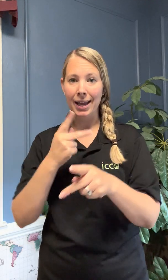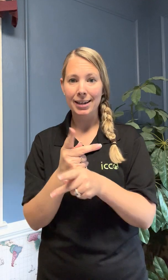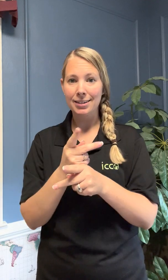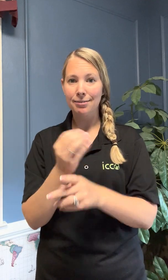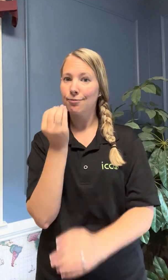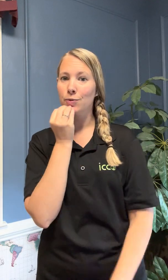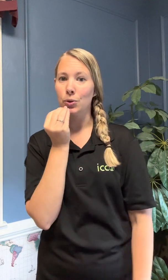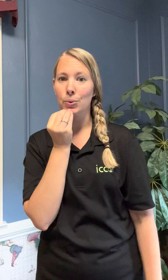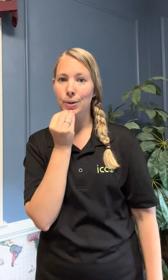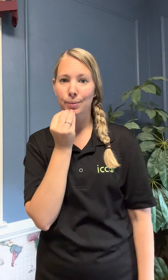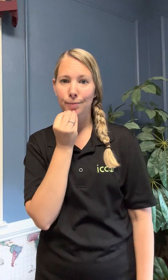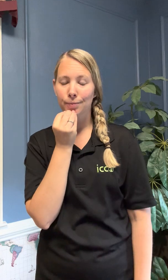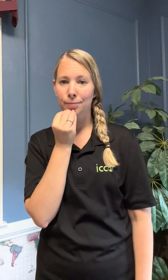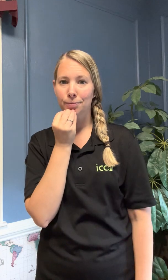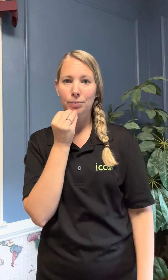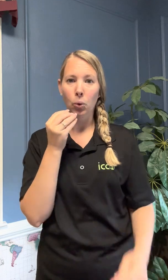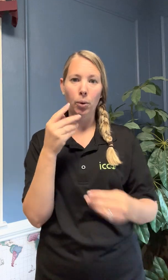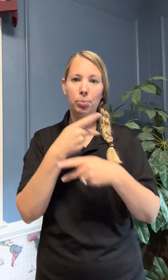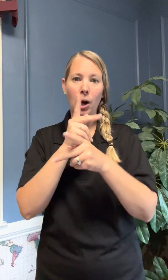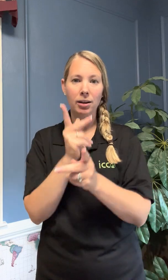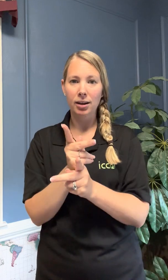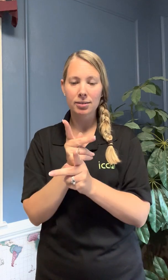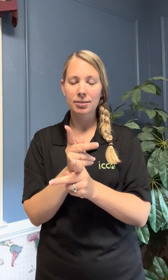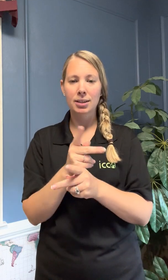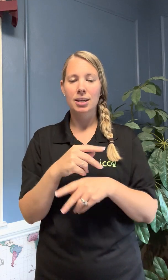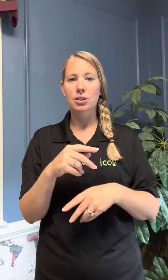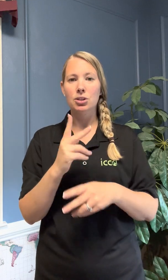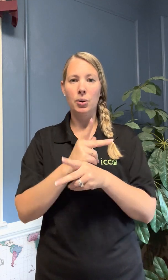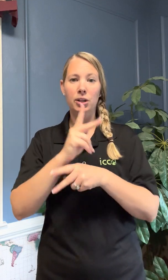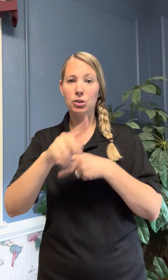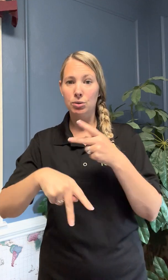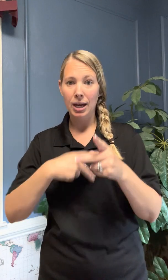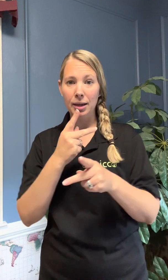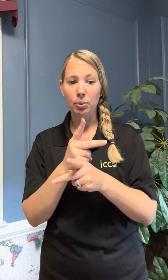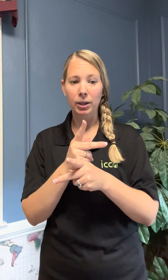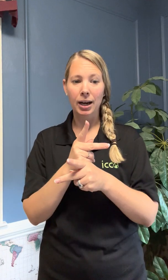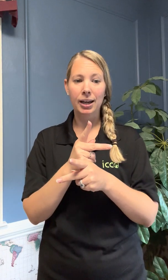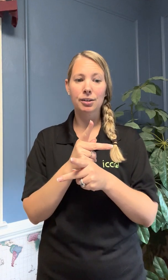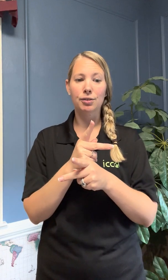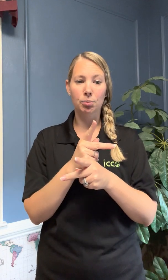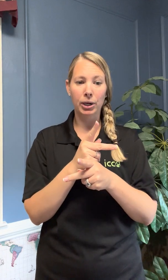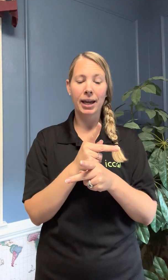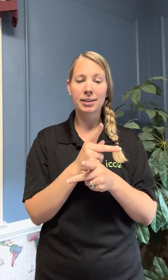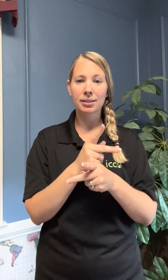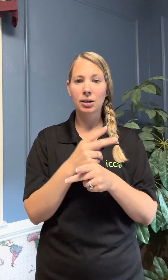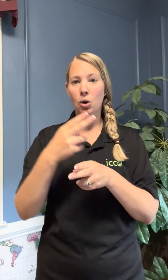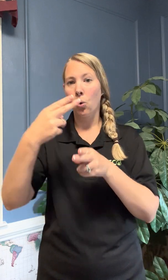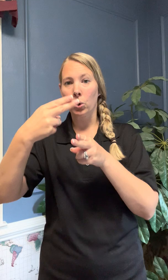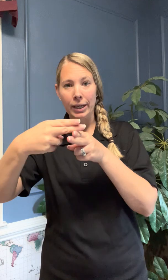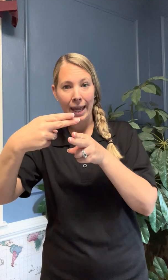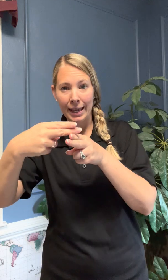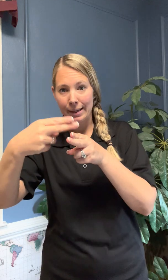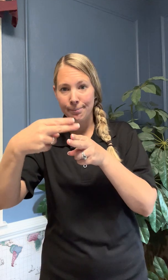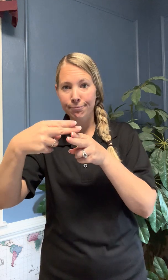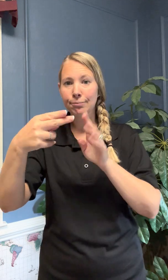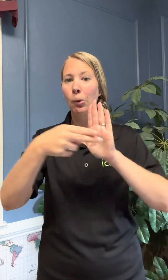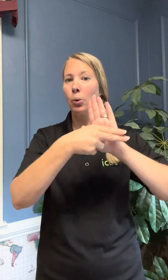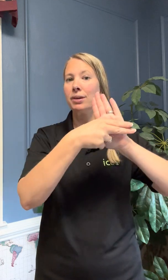brand food or products. So it can do type or kind for brand, or name, or even